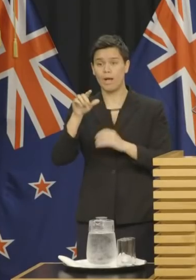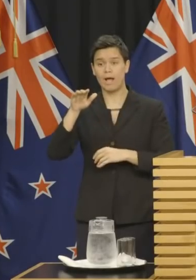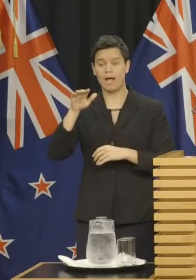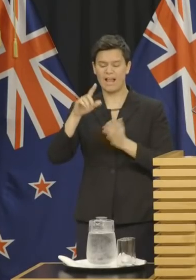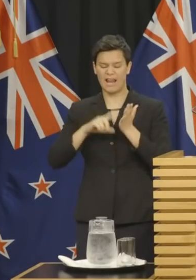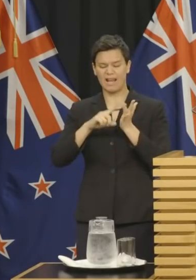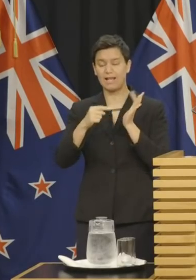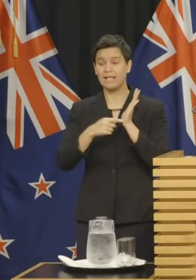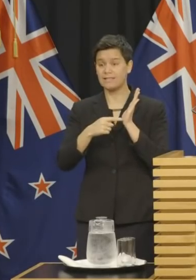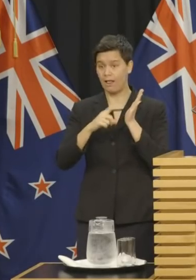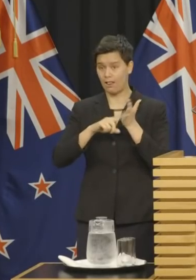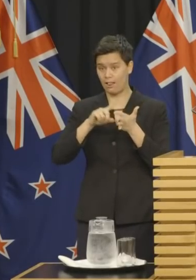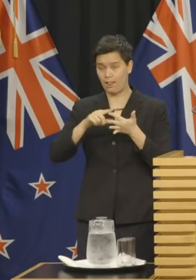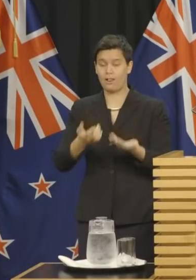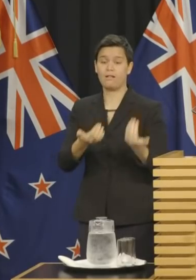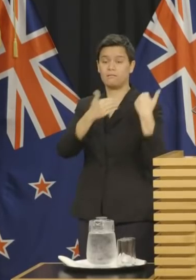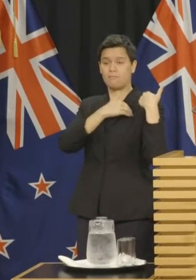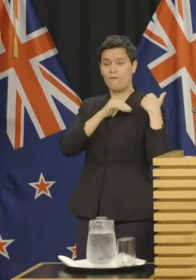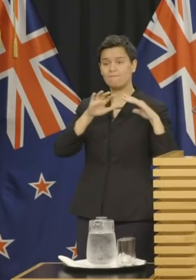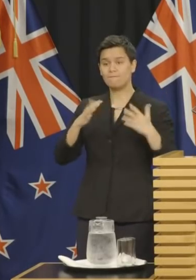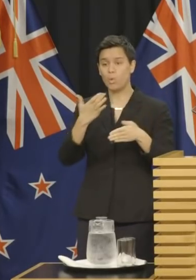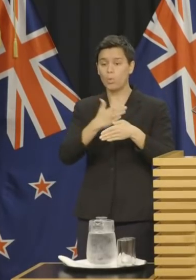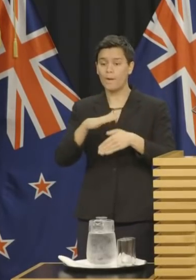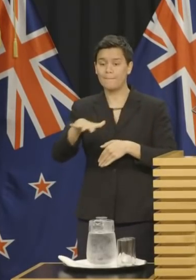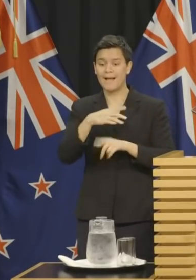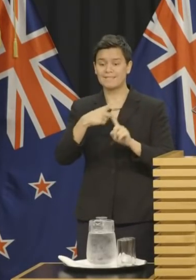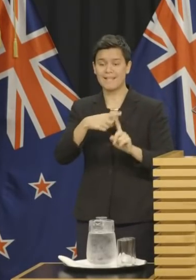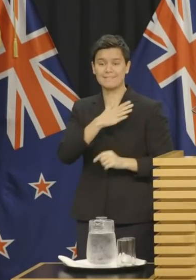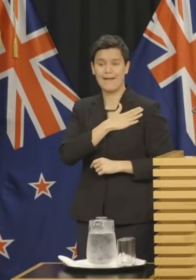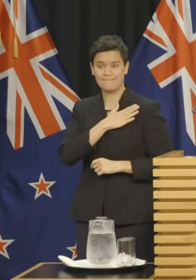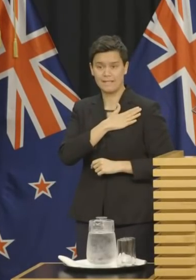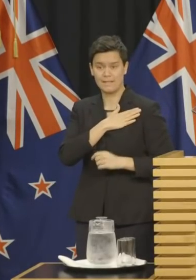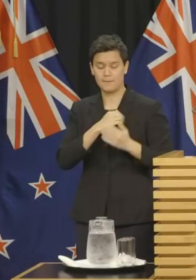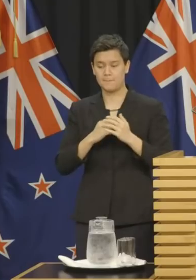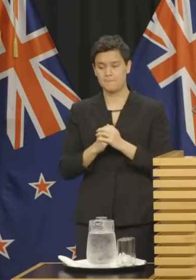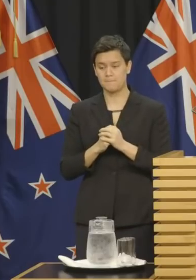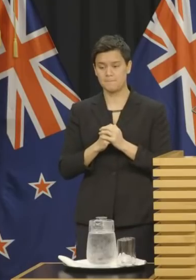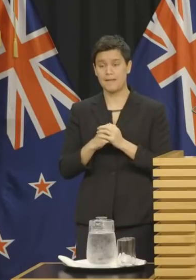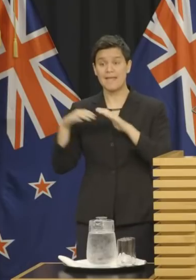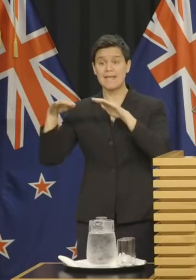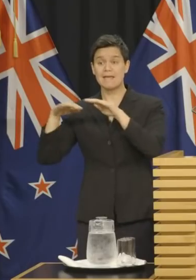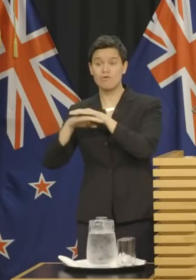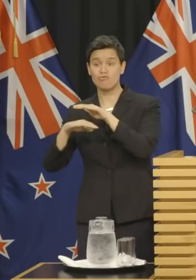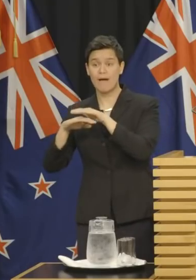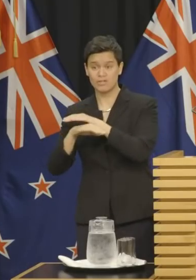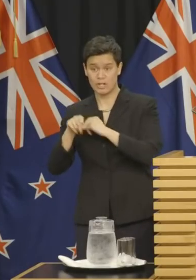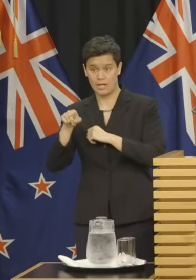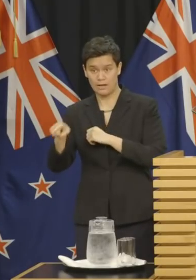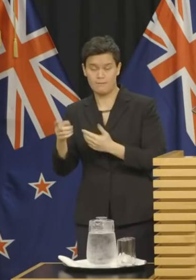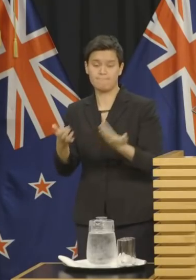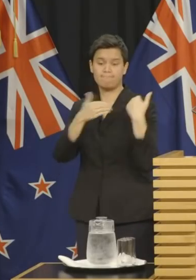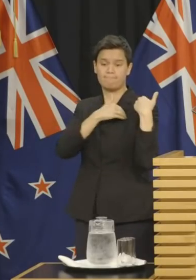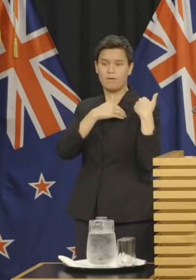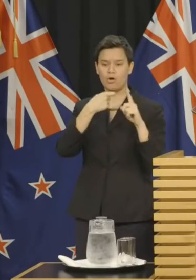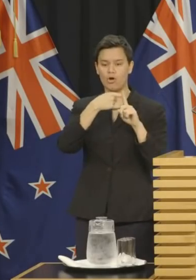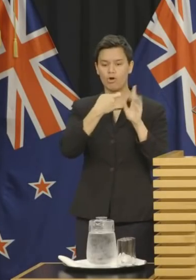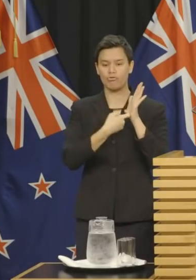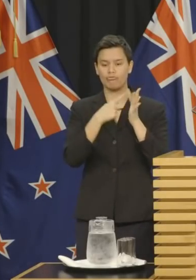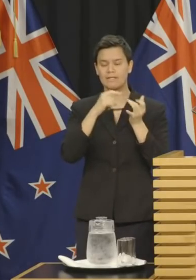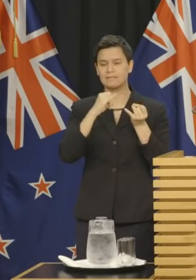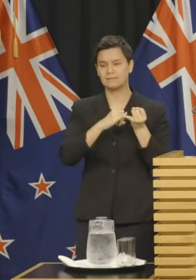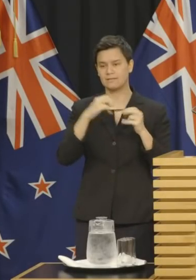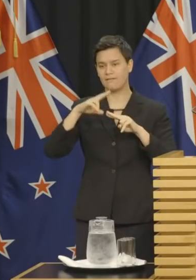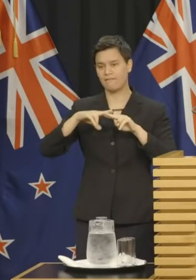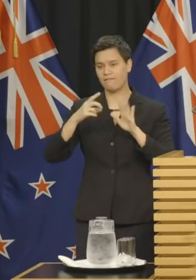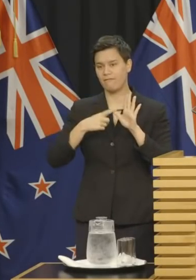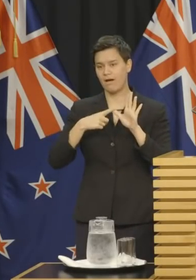Safety. And Chris Farfoy will become the Minister for Immigration. All of these portfolio allocations will take us through